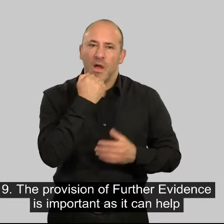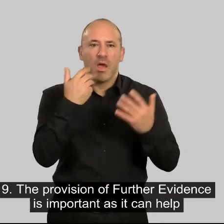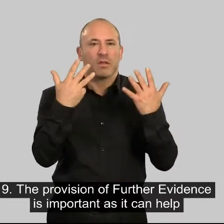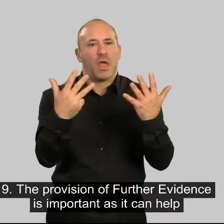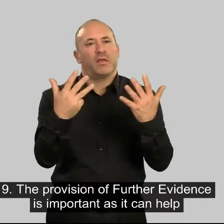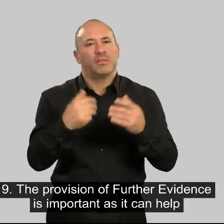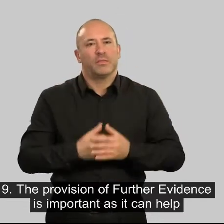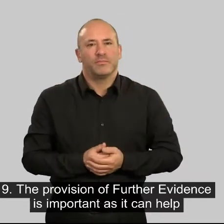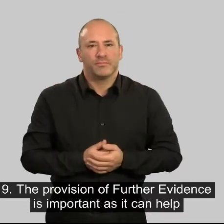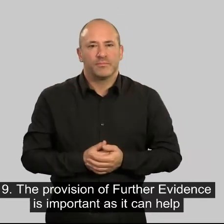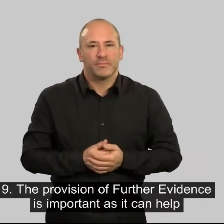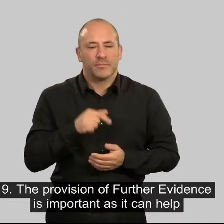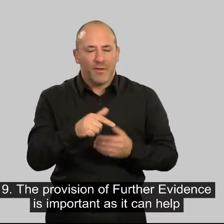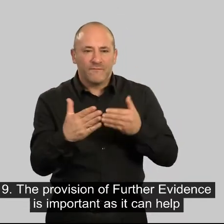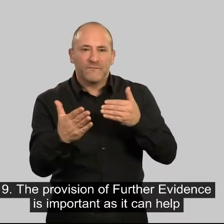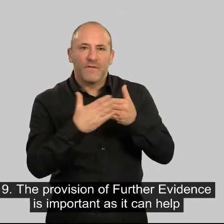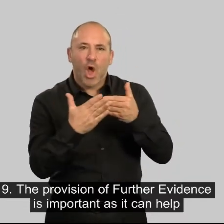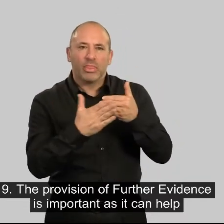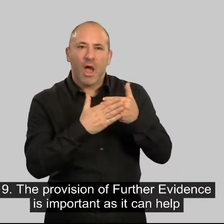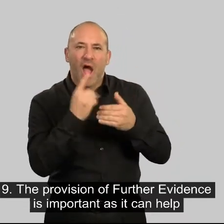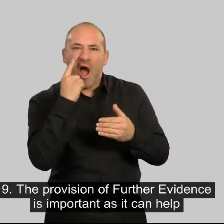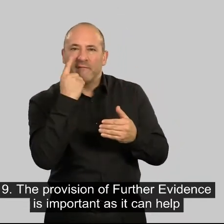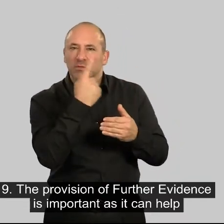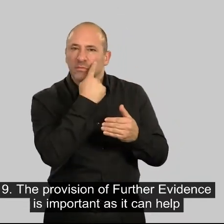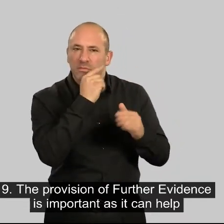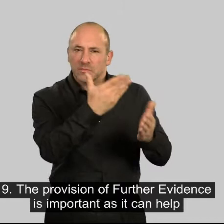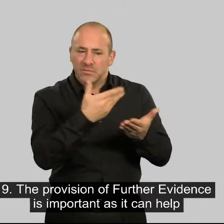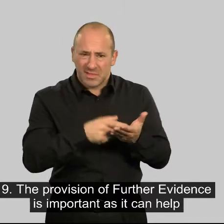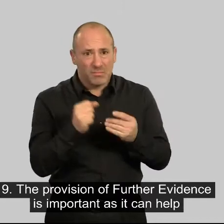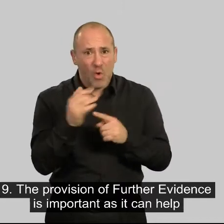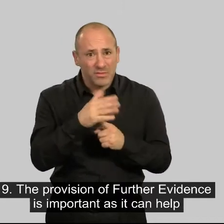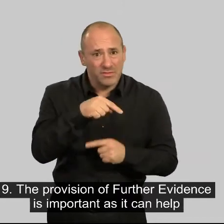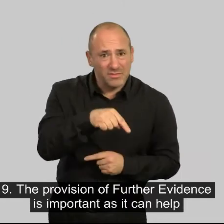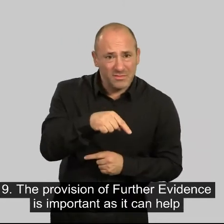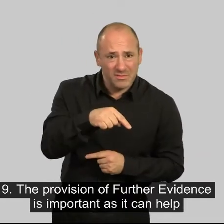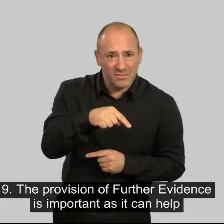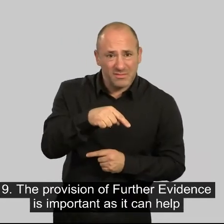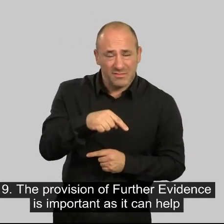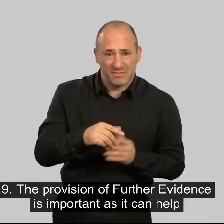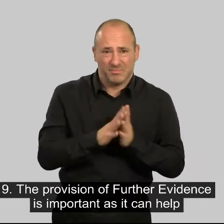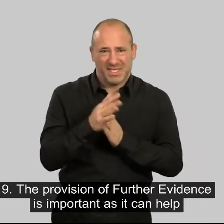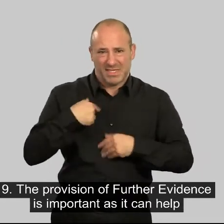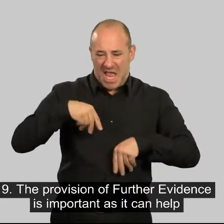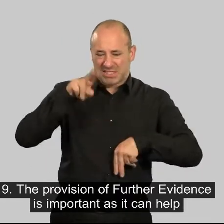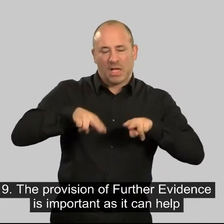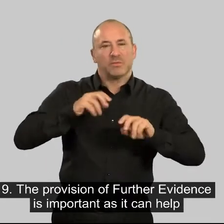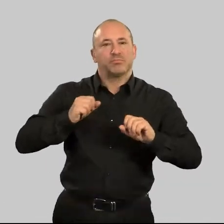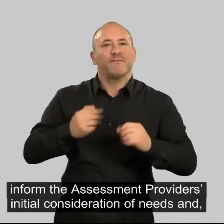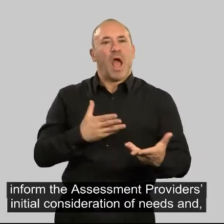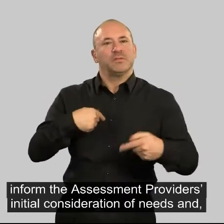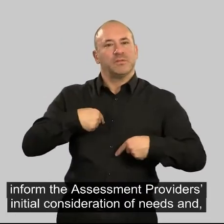9. The provision of further evidence is important, as it can help inform the assessment provider's